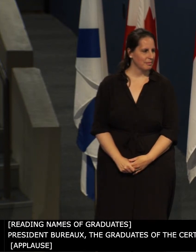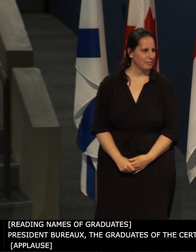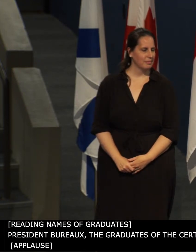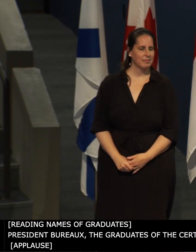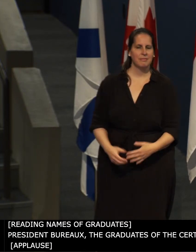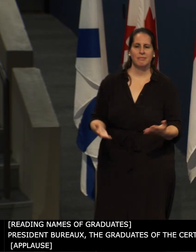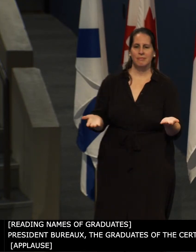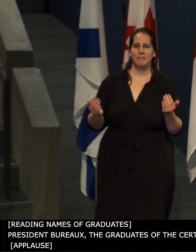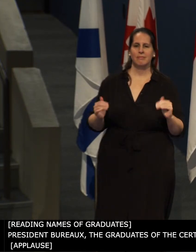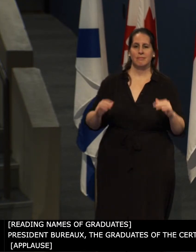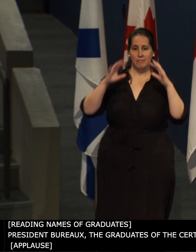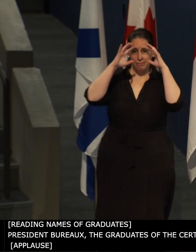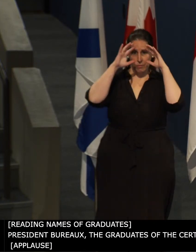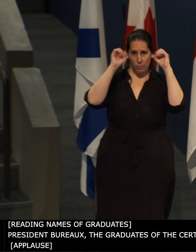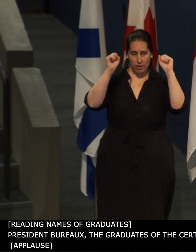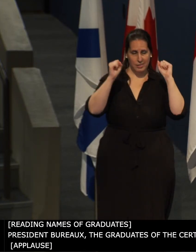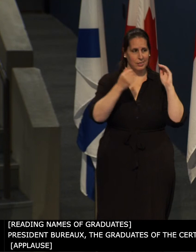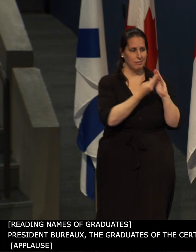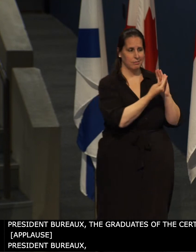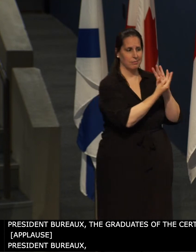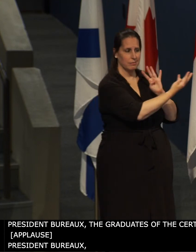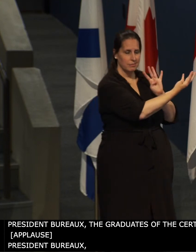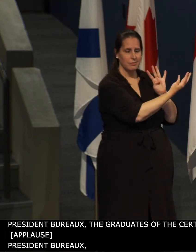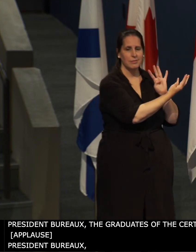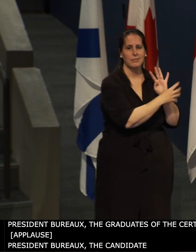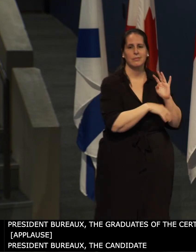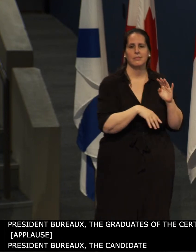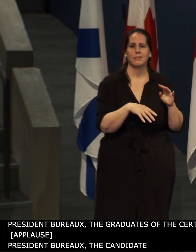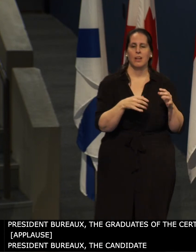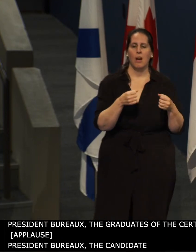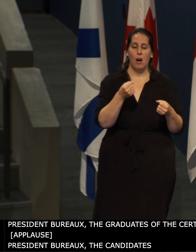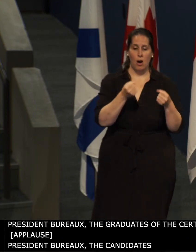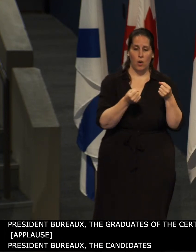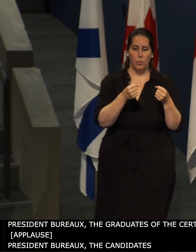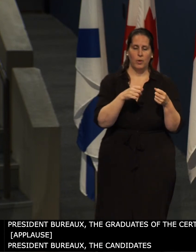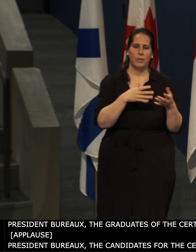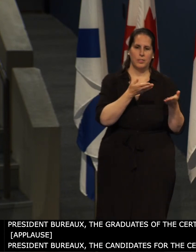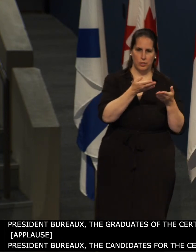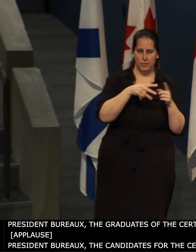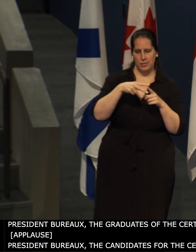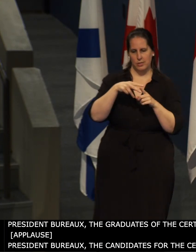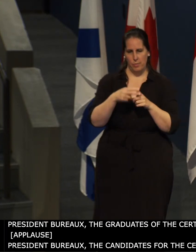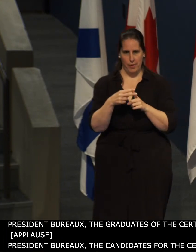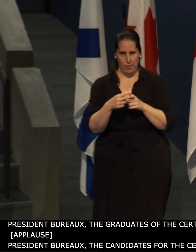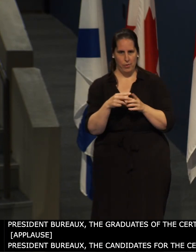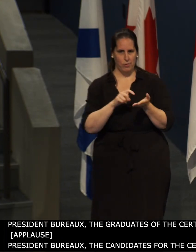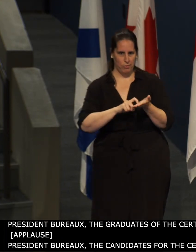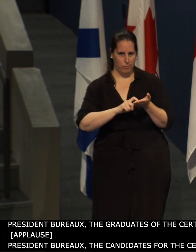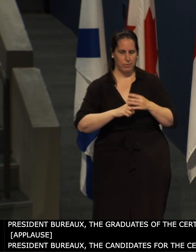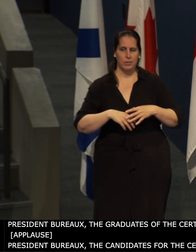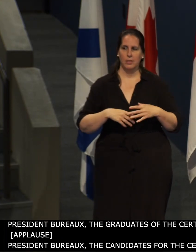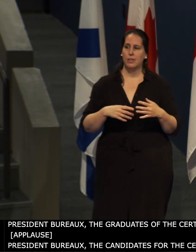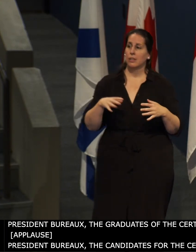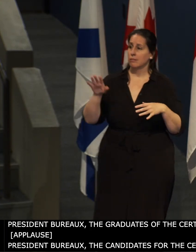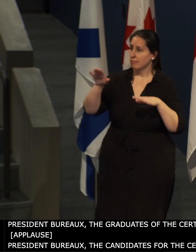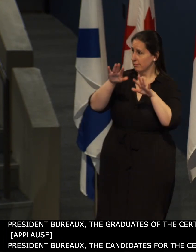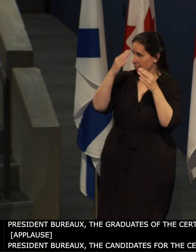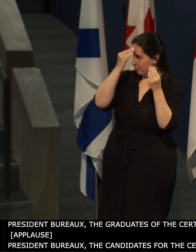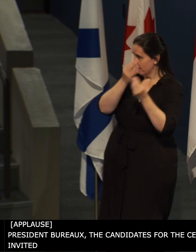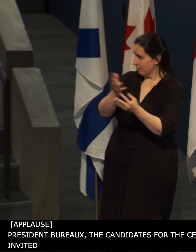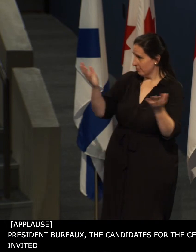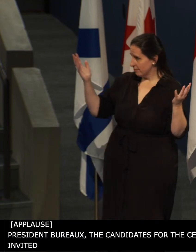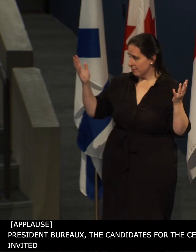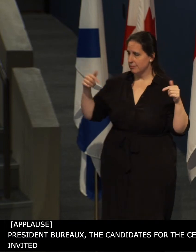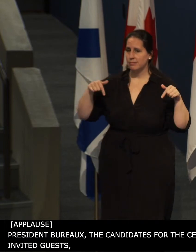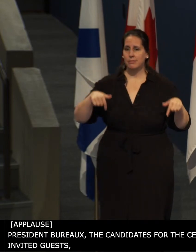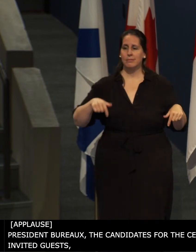President Bureau, the candidates for the Certificate in Automotive Service and Repair. Invited guests, it is the tradition at Nova